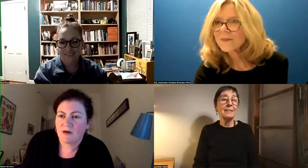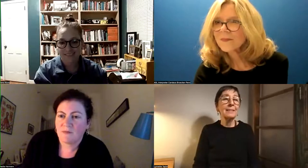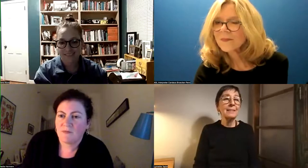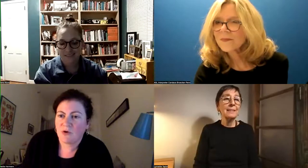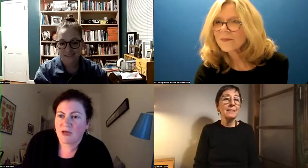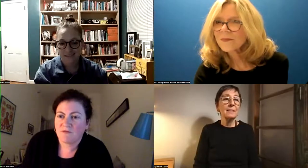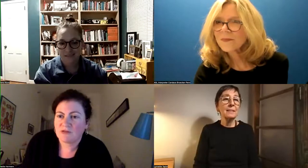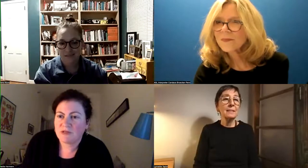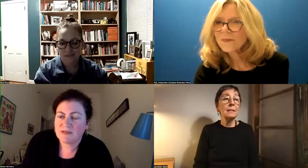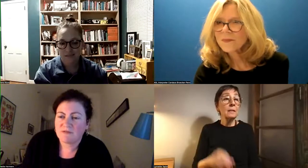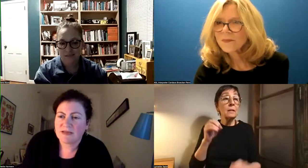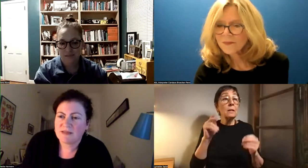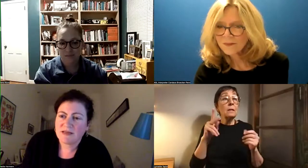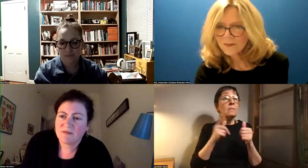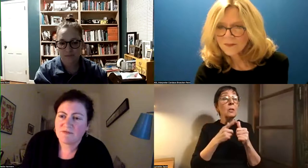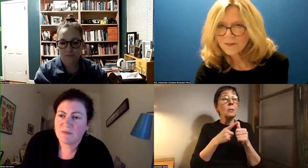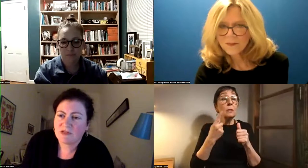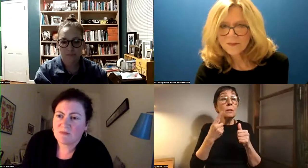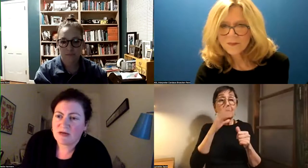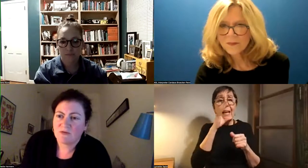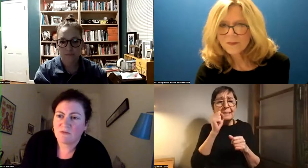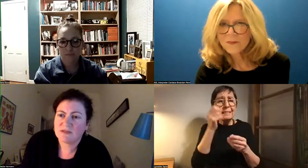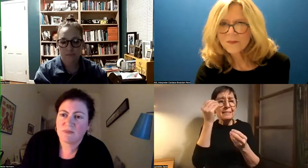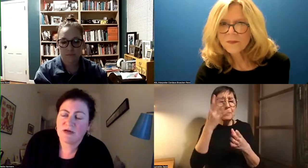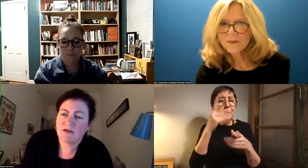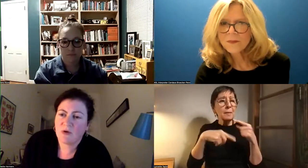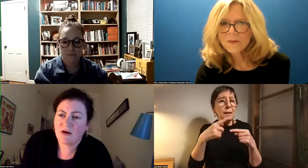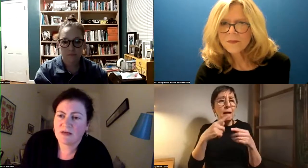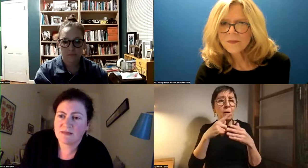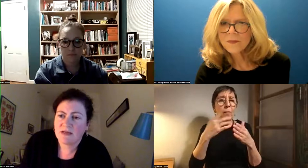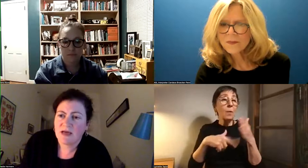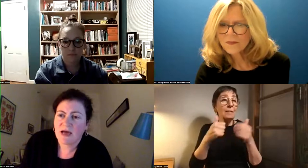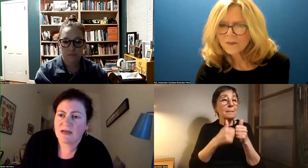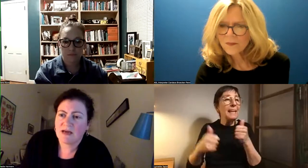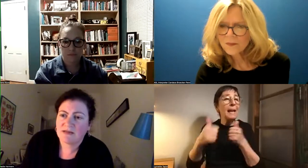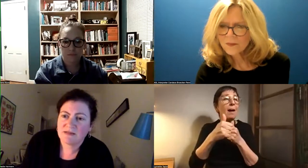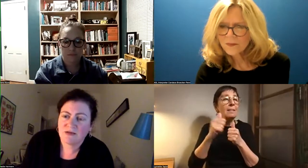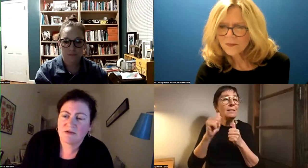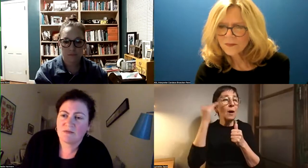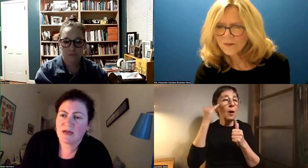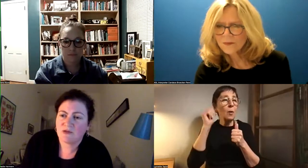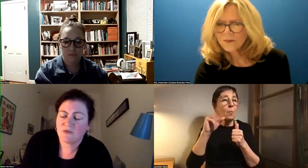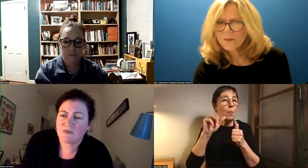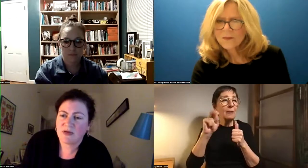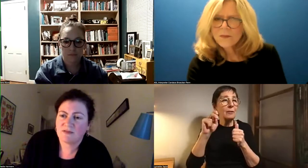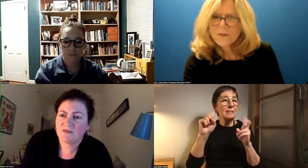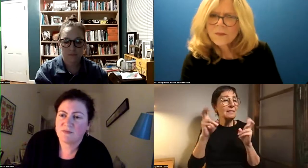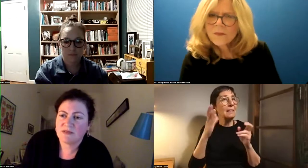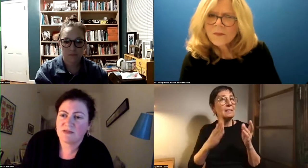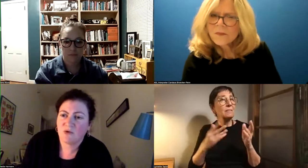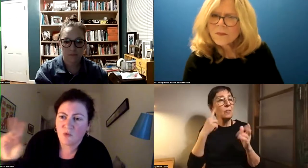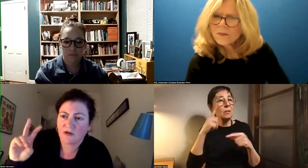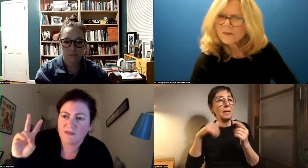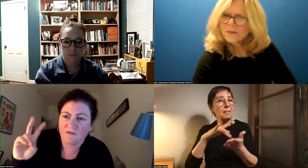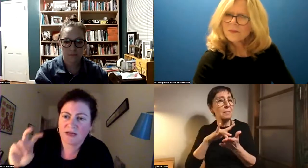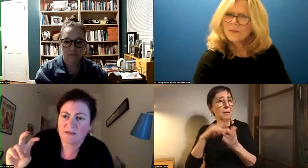Okay, first one is fascinating information about what's beyond awareness. I had not considered the medical perspective to be